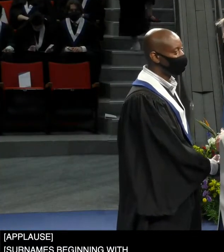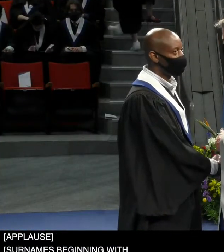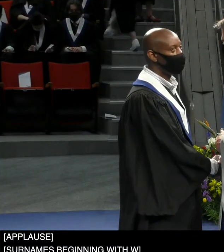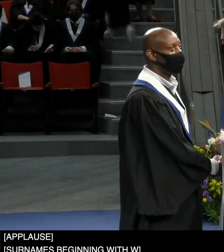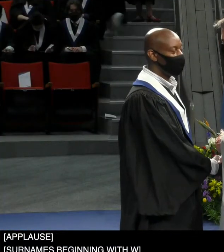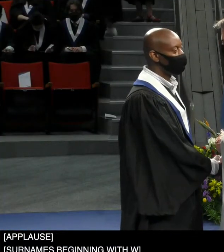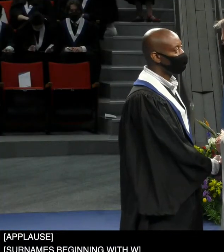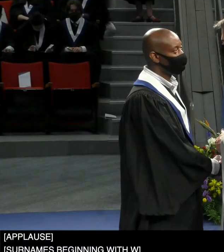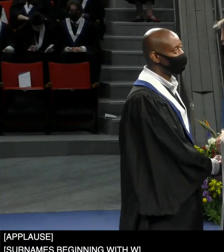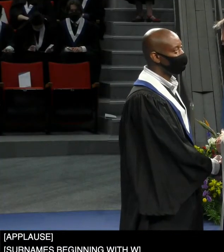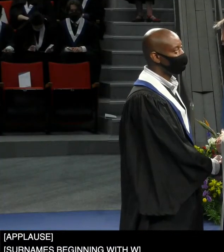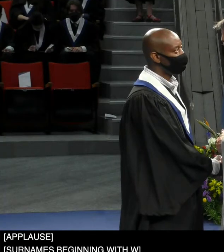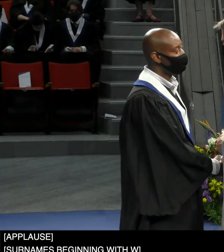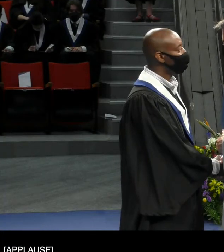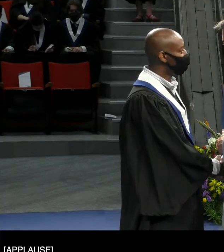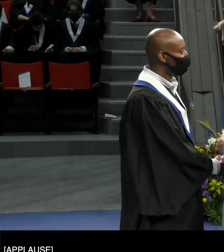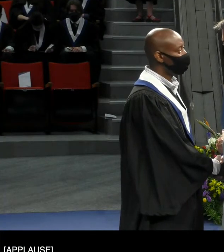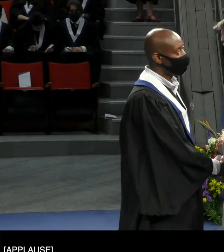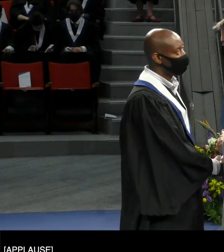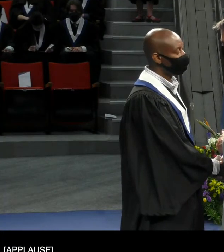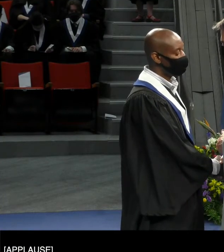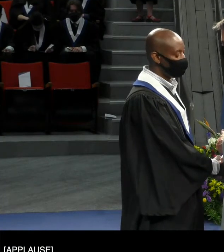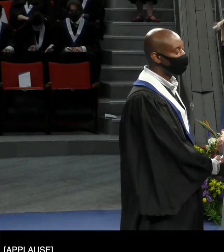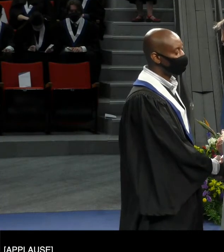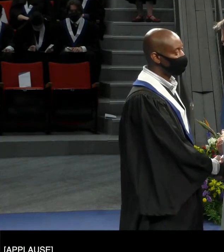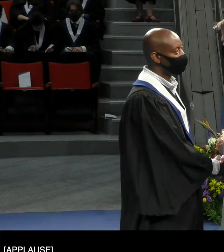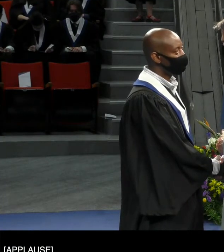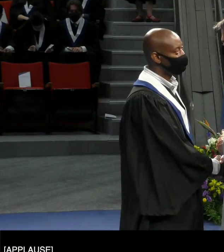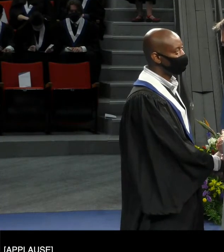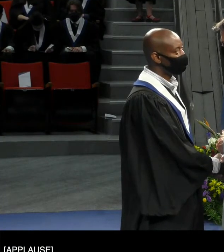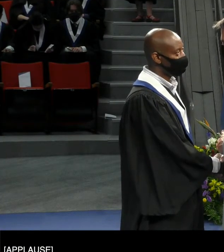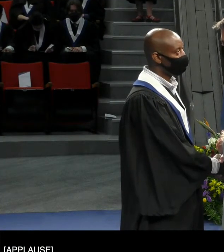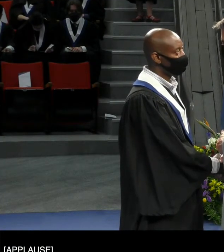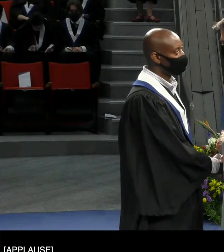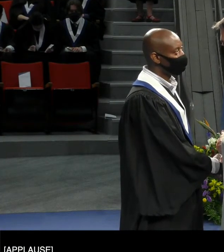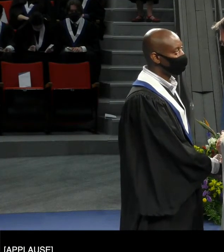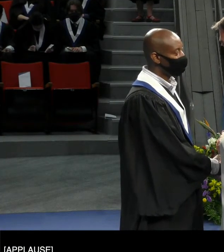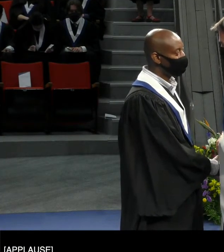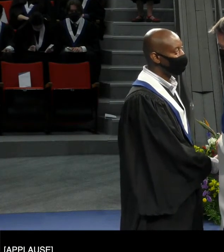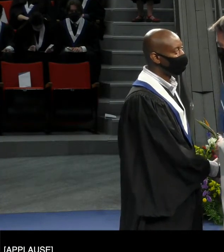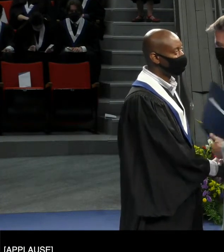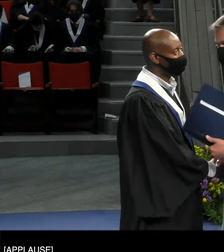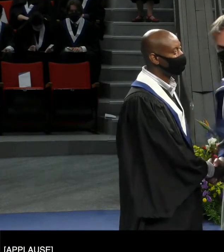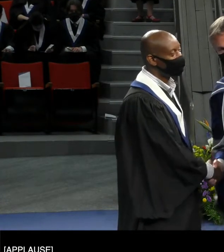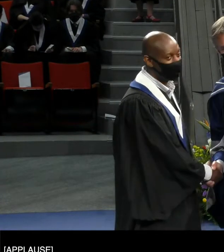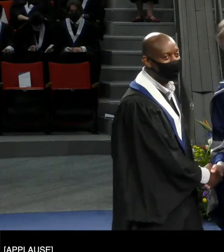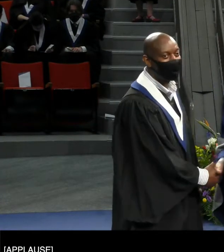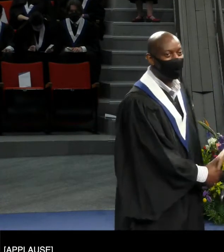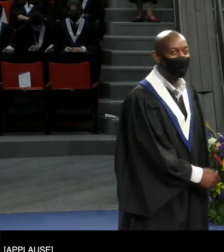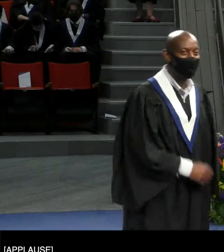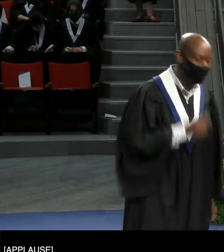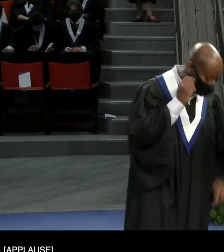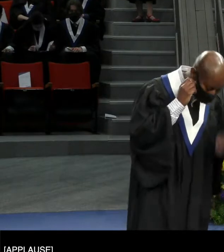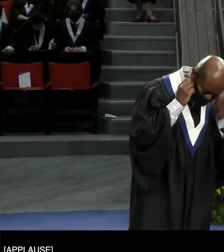Good afternoon. My name is Brian Dewey, Academic Chair for the Schools of Access, Education and Language, as well as Technology and